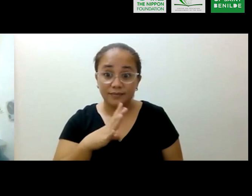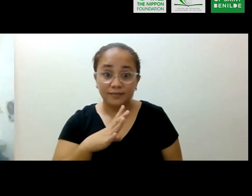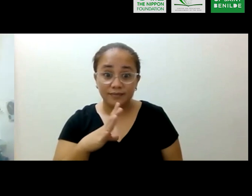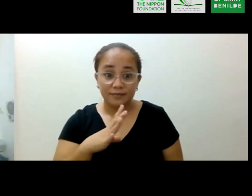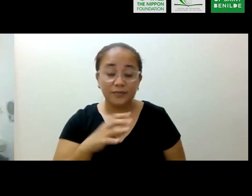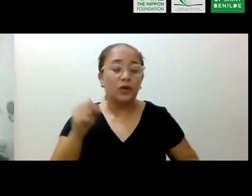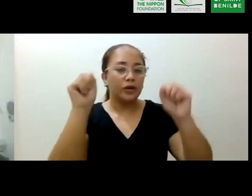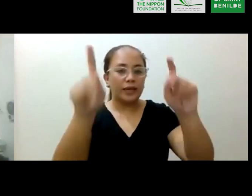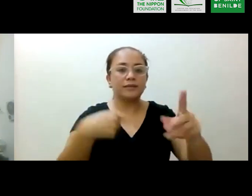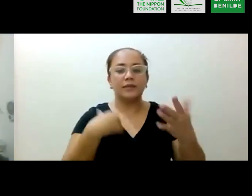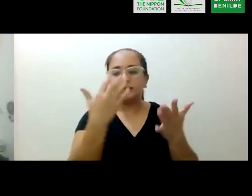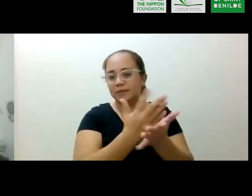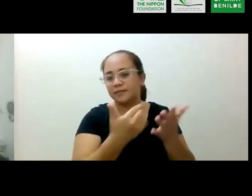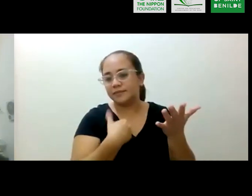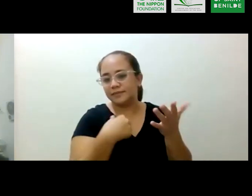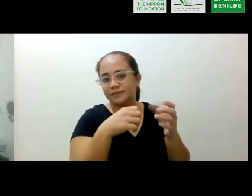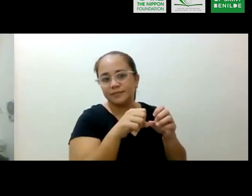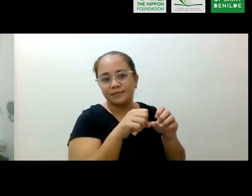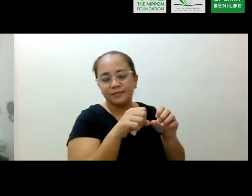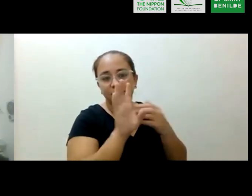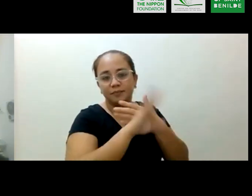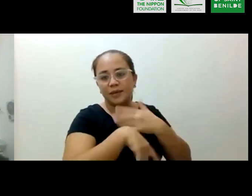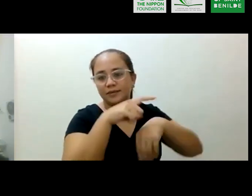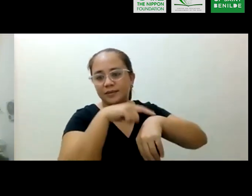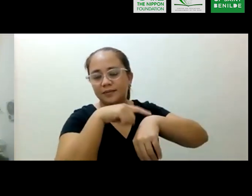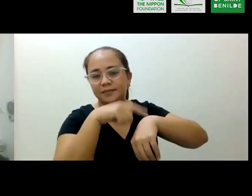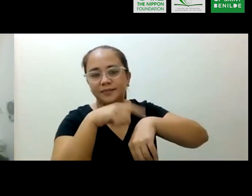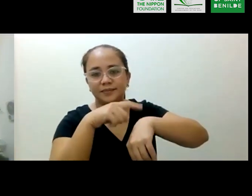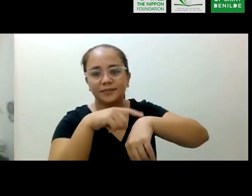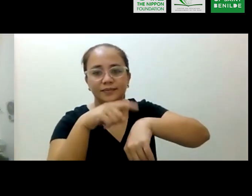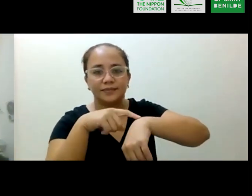Okay, so let's stop. Come back at 40,